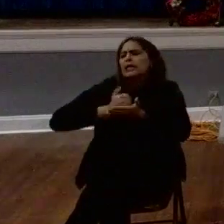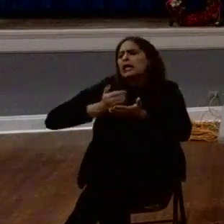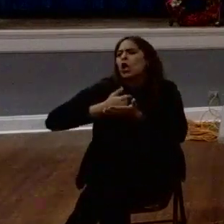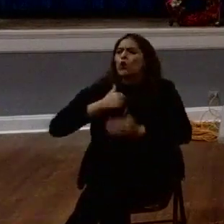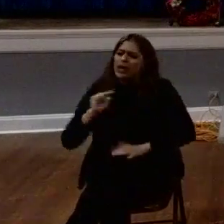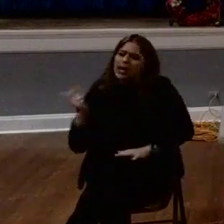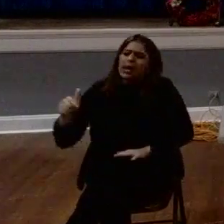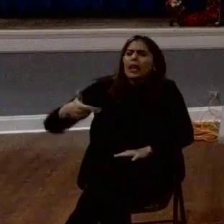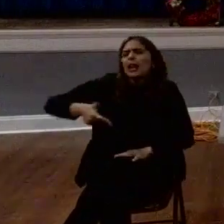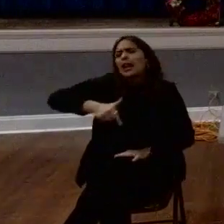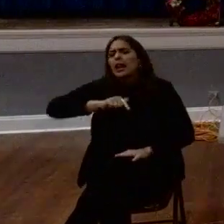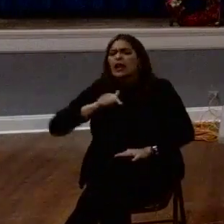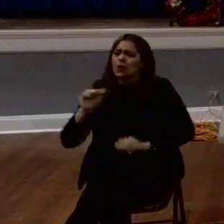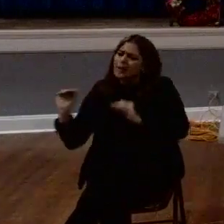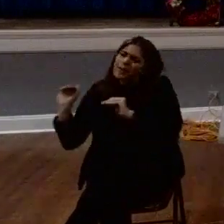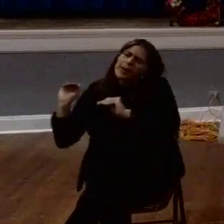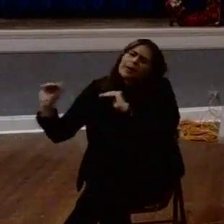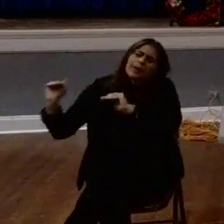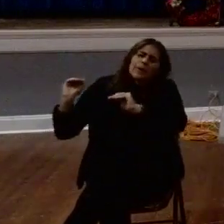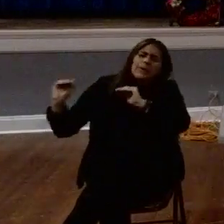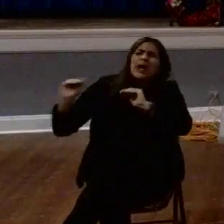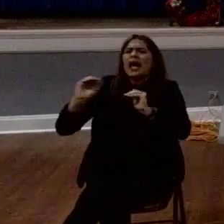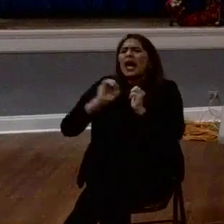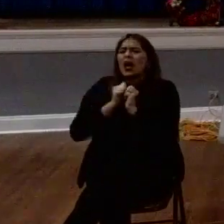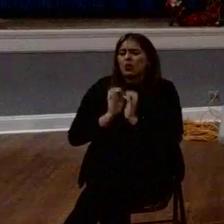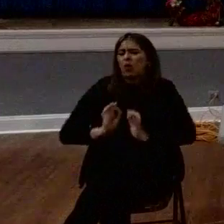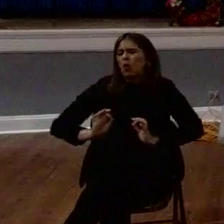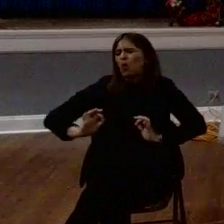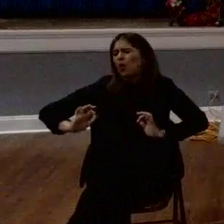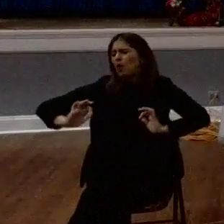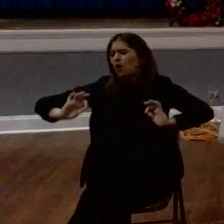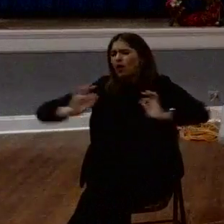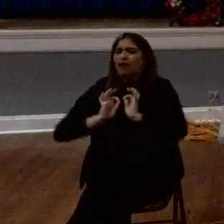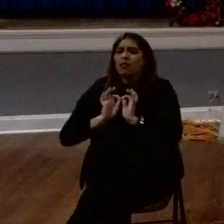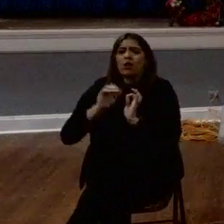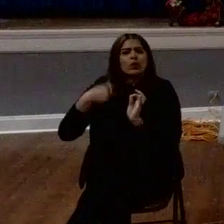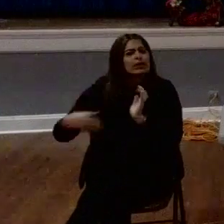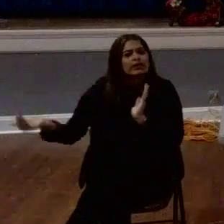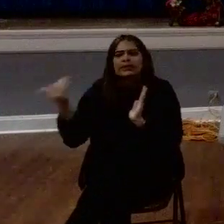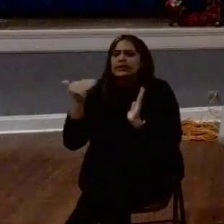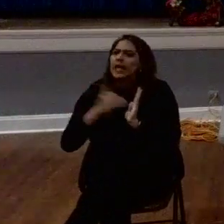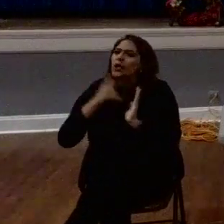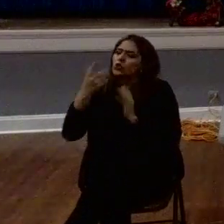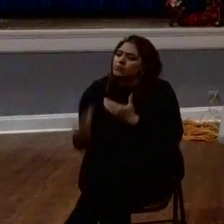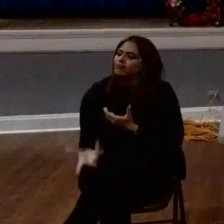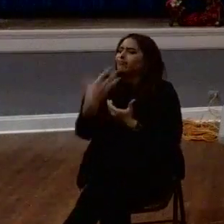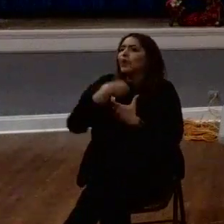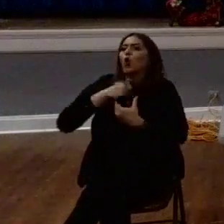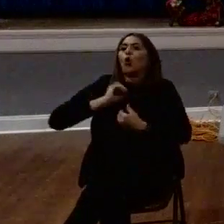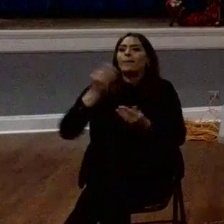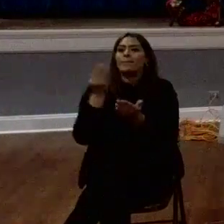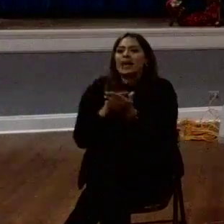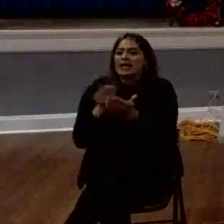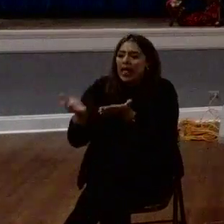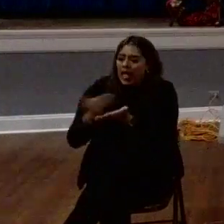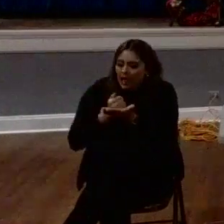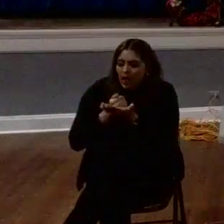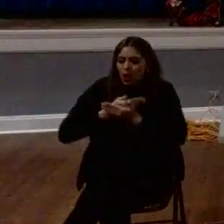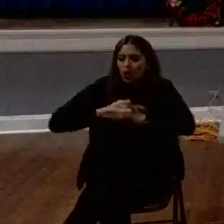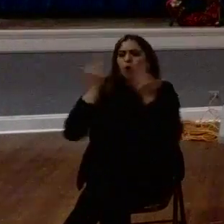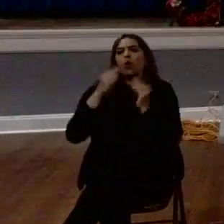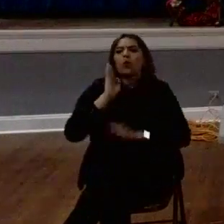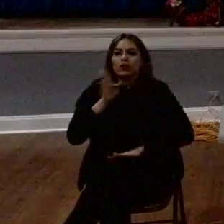in and out, reminding everybody how important that was. We're gonna need you again at that, or we will get zero money.